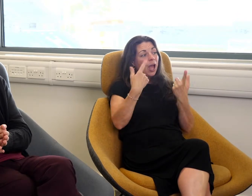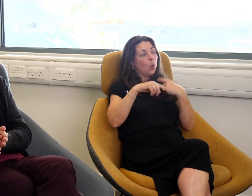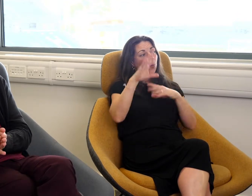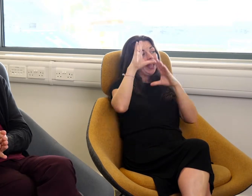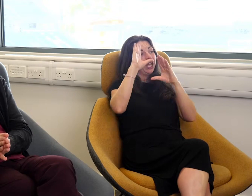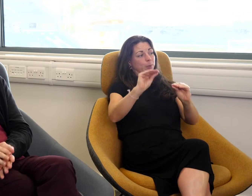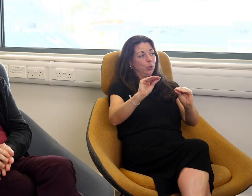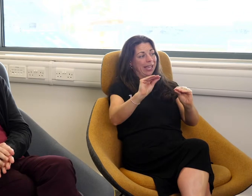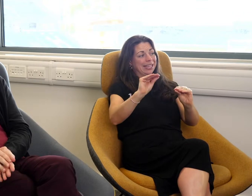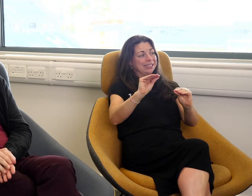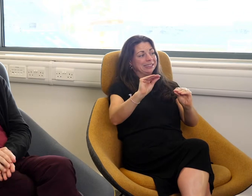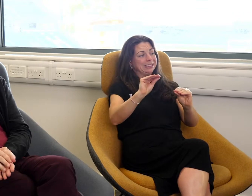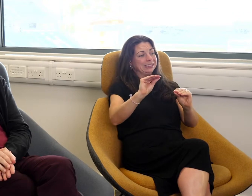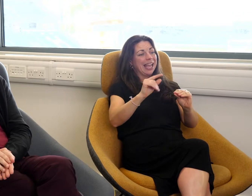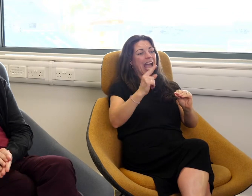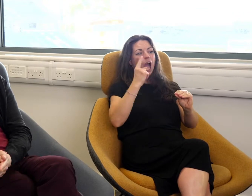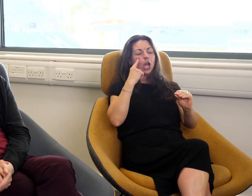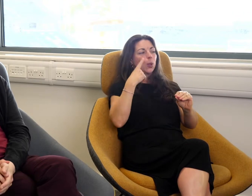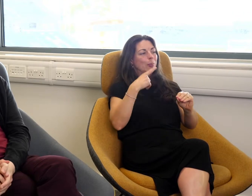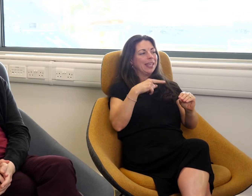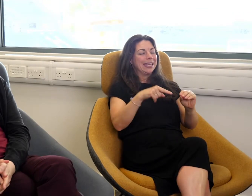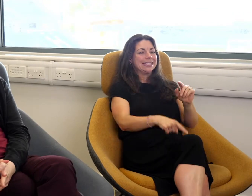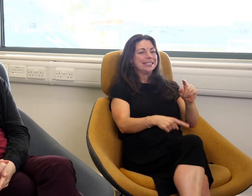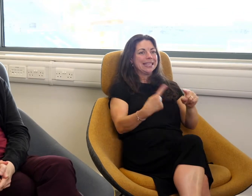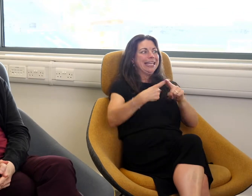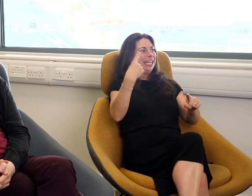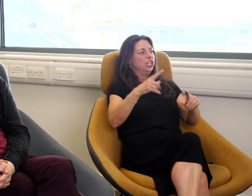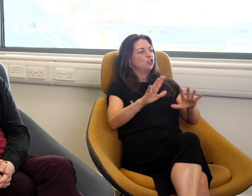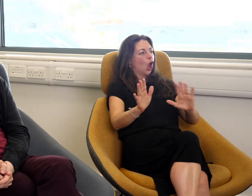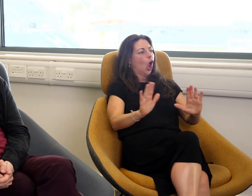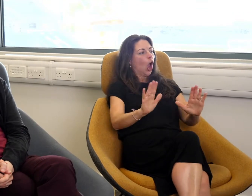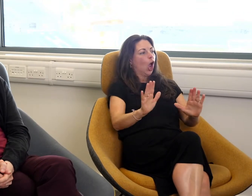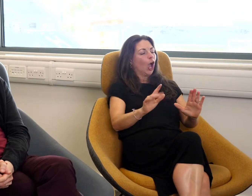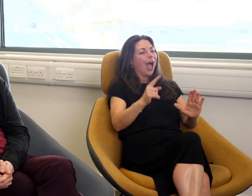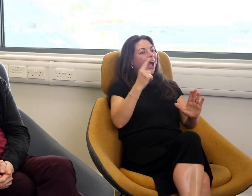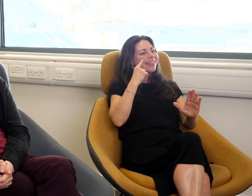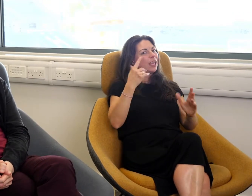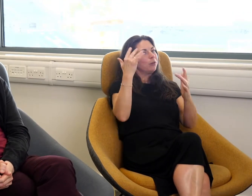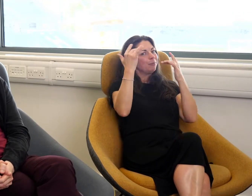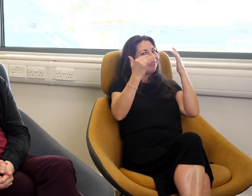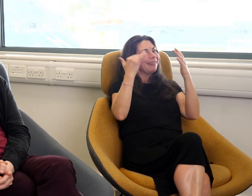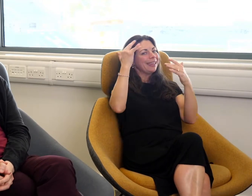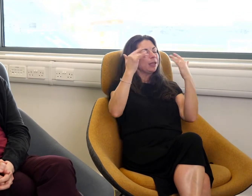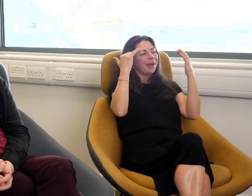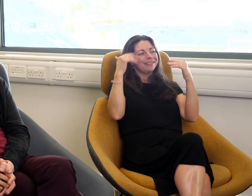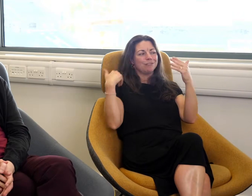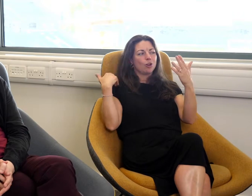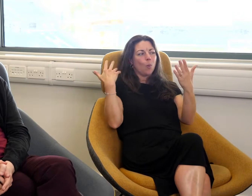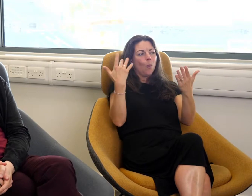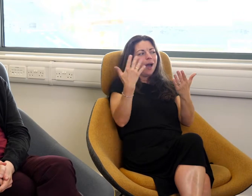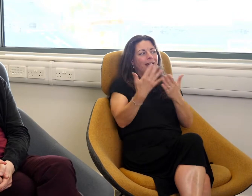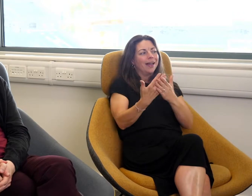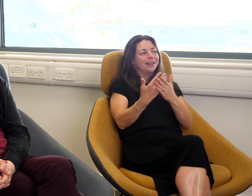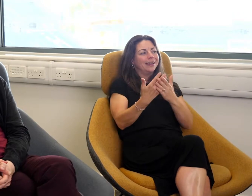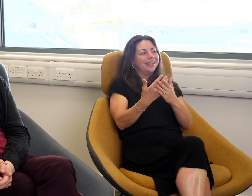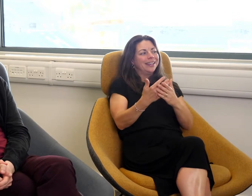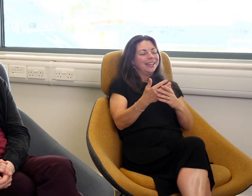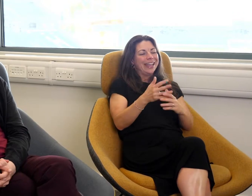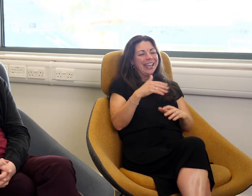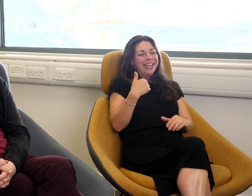don't think it's knee-jerk what's going on at the moment. I think people have been thinking about this for quite a while. It's not just happened after the local elections.